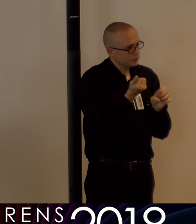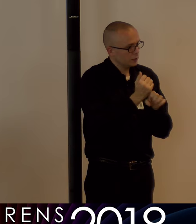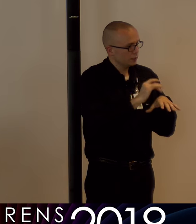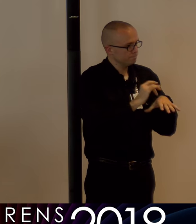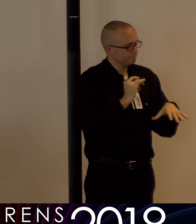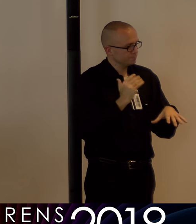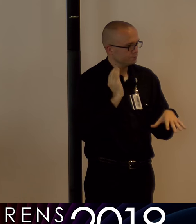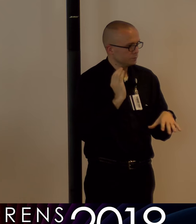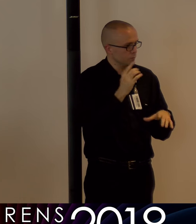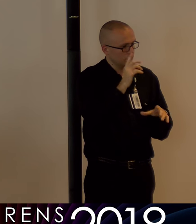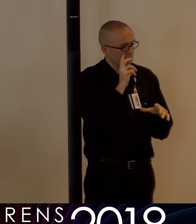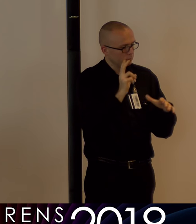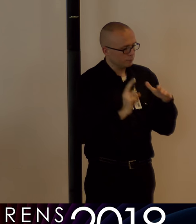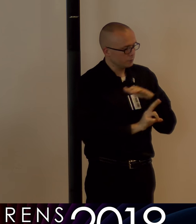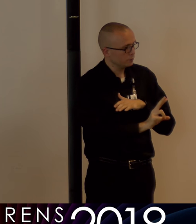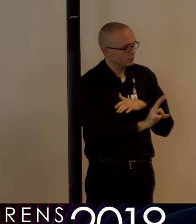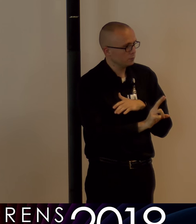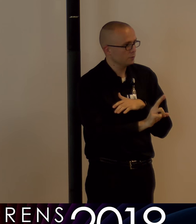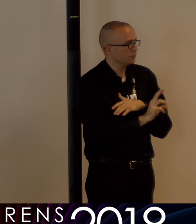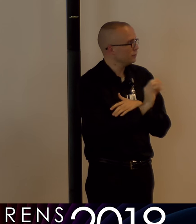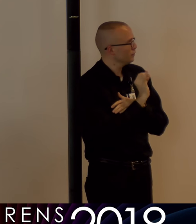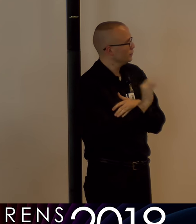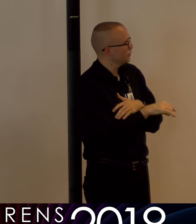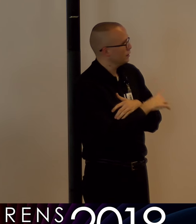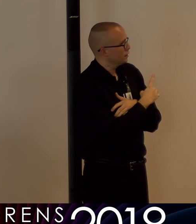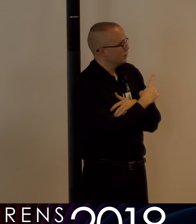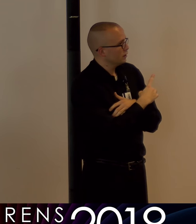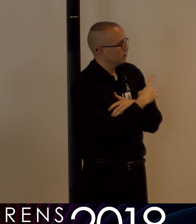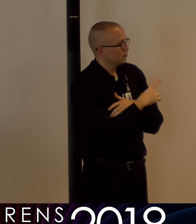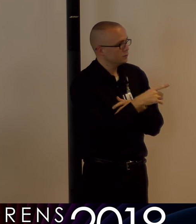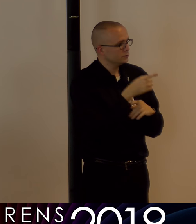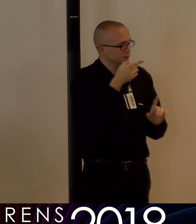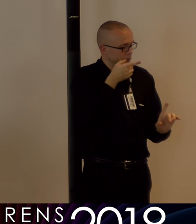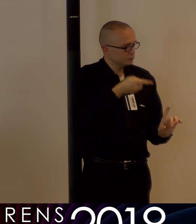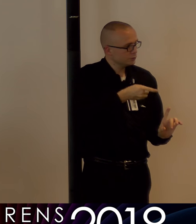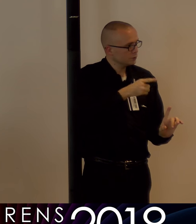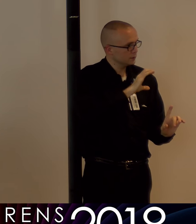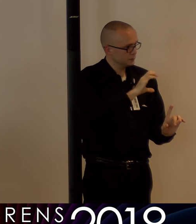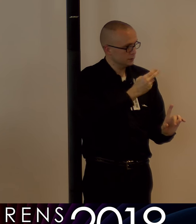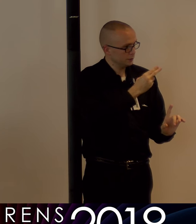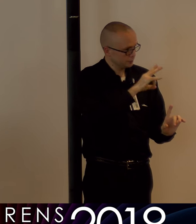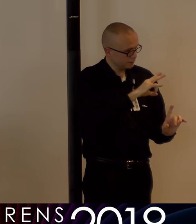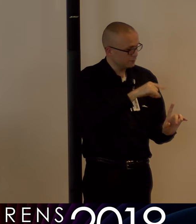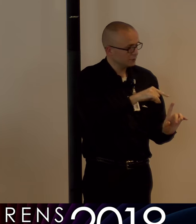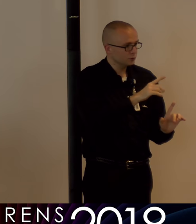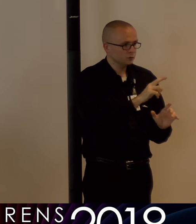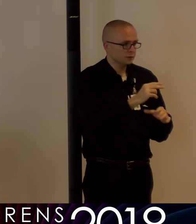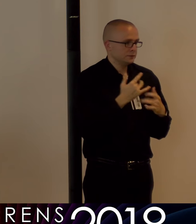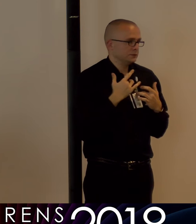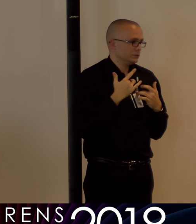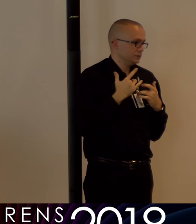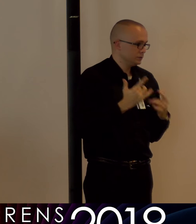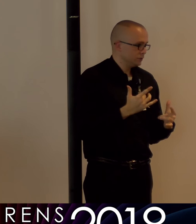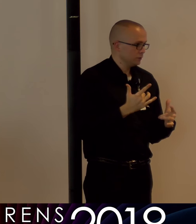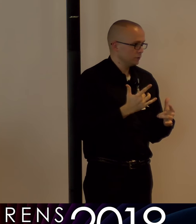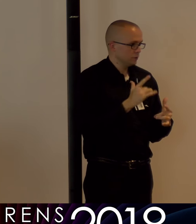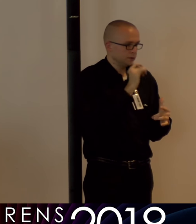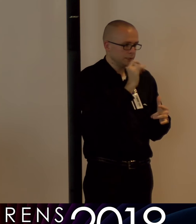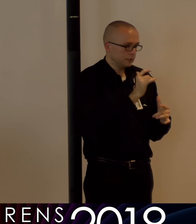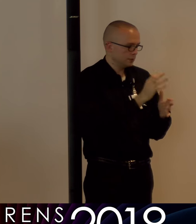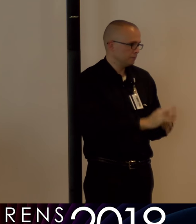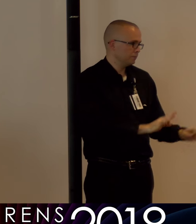predicted that this was a target gene of CHD7 that is normally